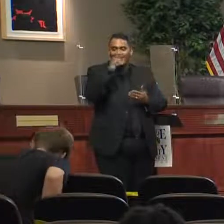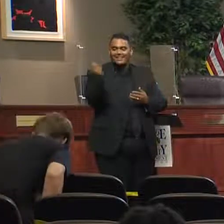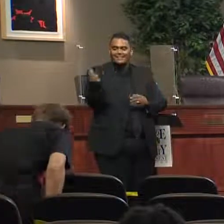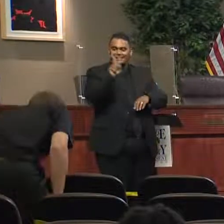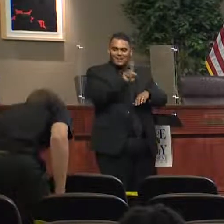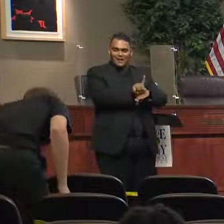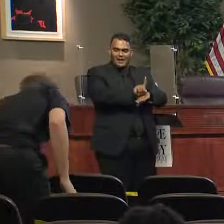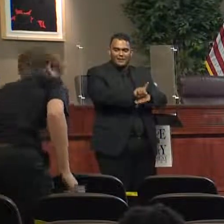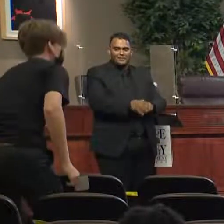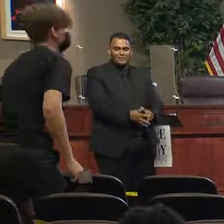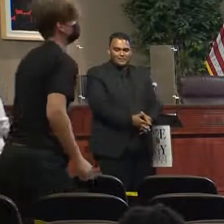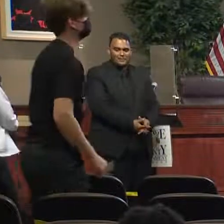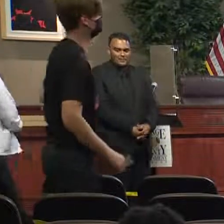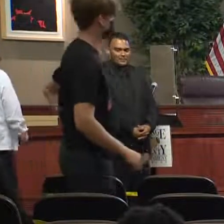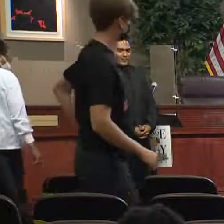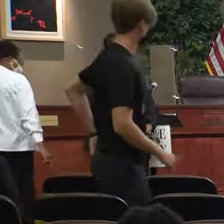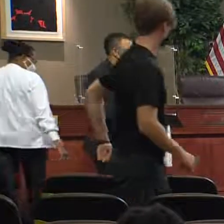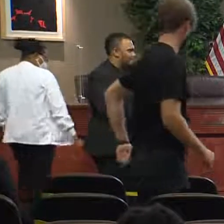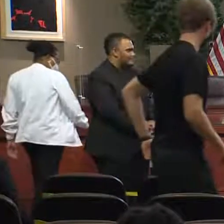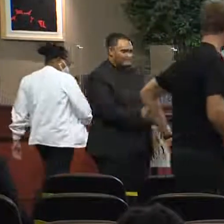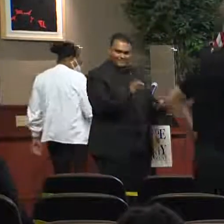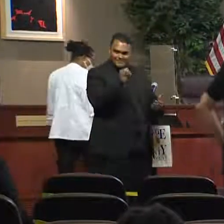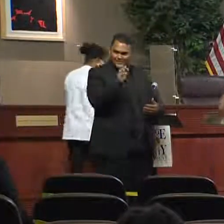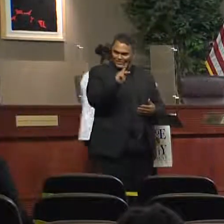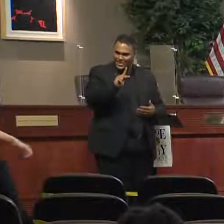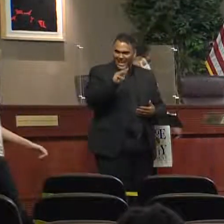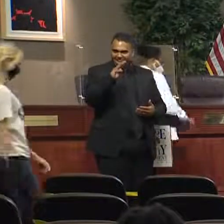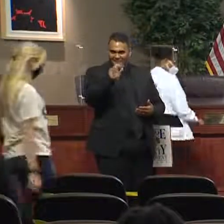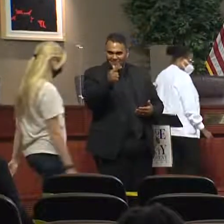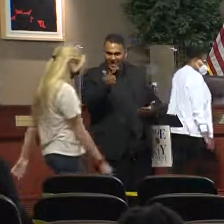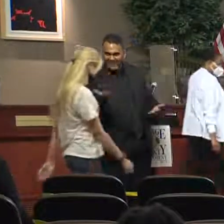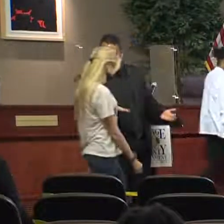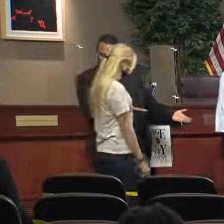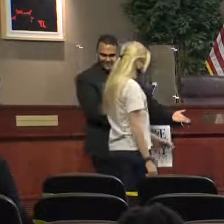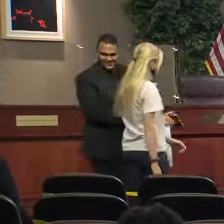Okay, Jack, please come up.